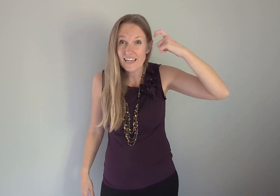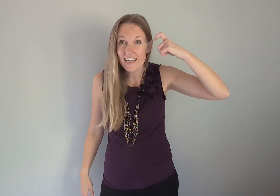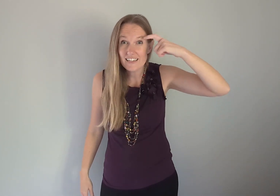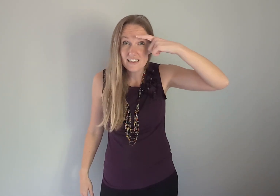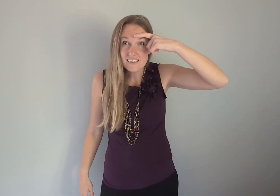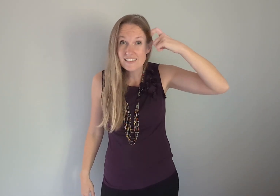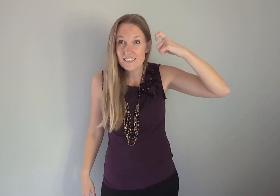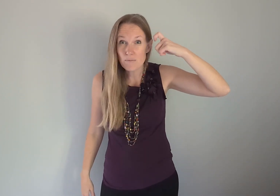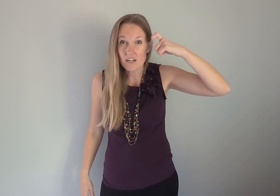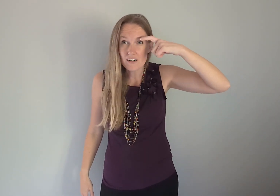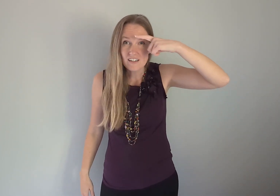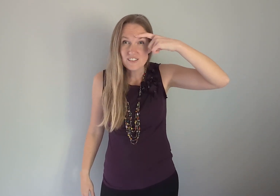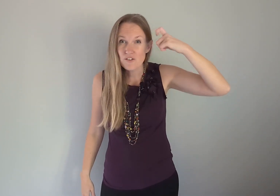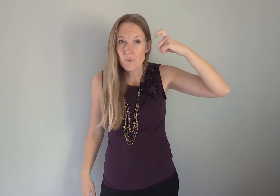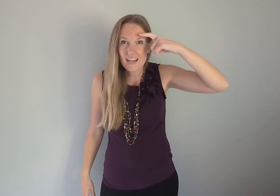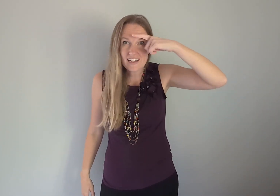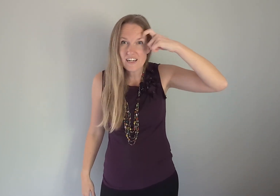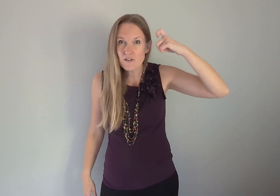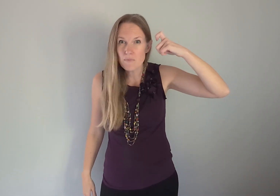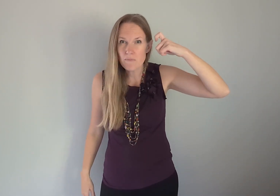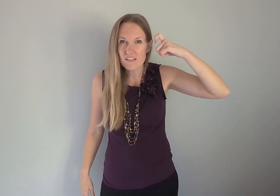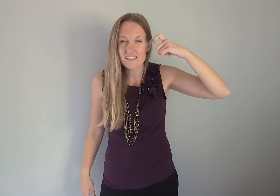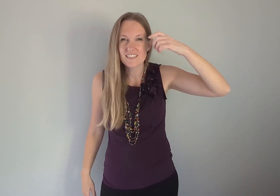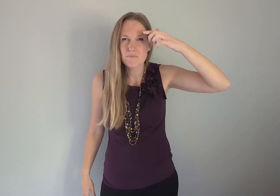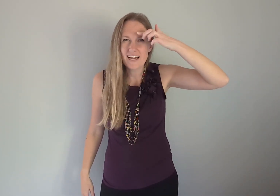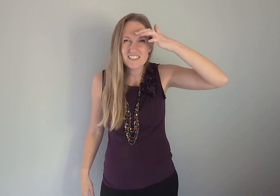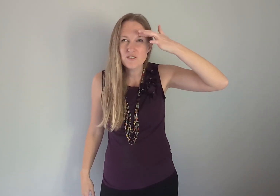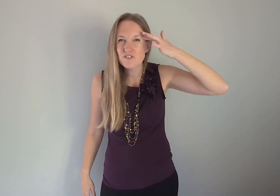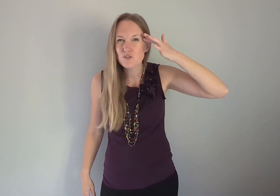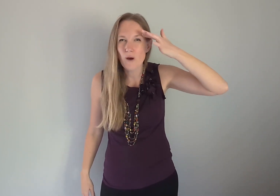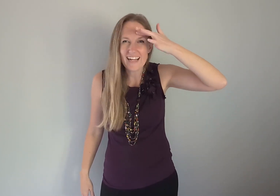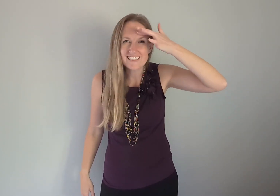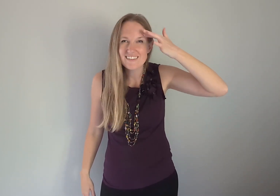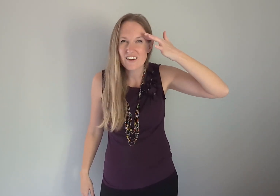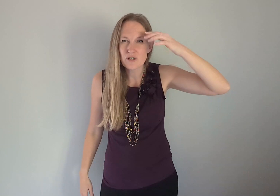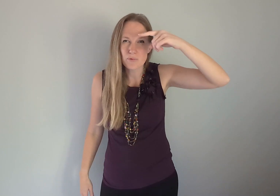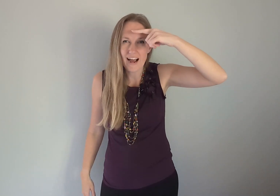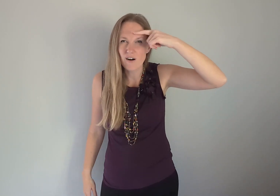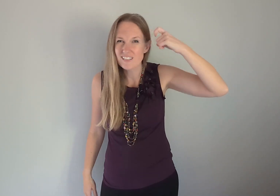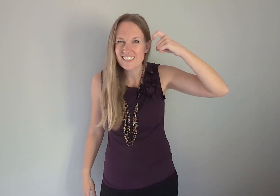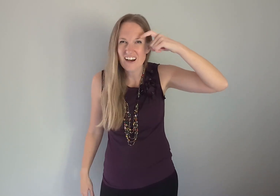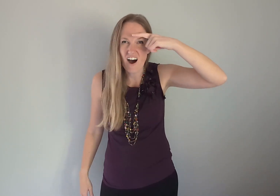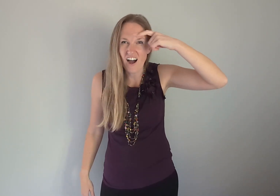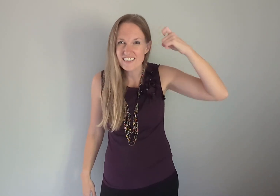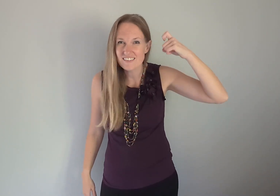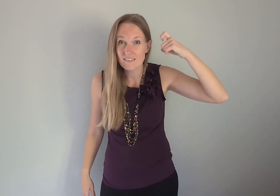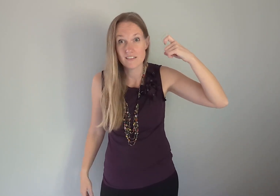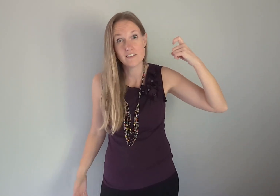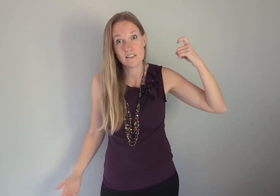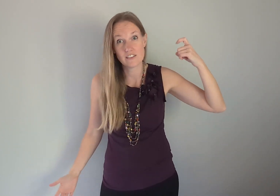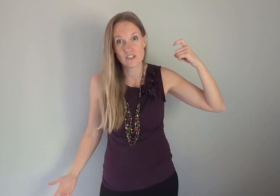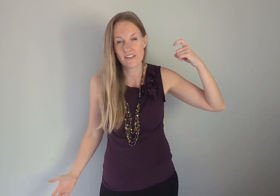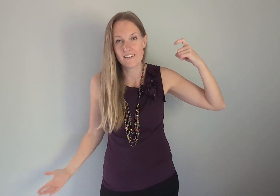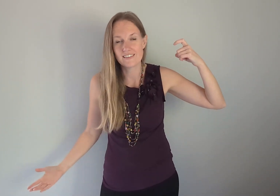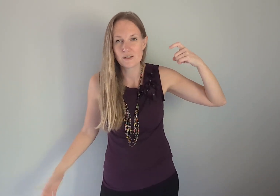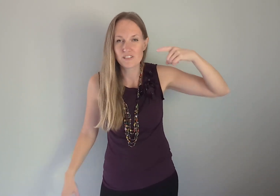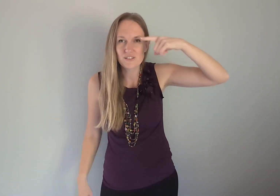okay? Summer. So the way I kind of remember this is imagine you have sweat on your brow because it's hot. Unless you're in Australia, then summer is